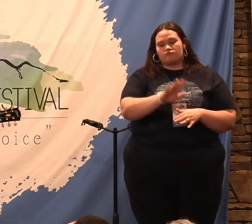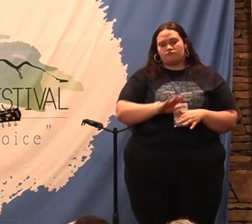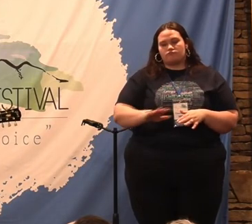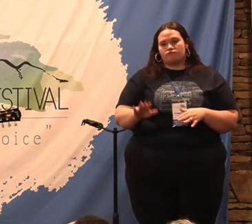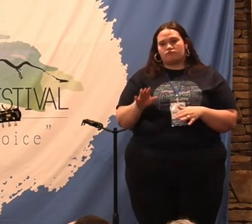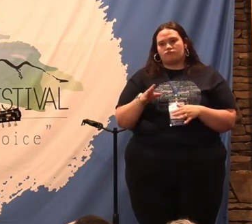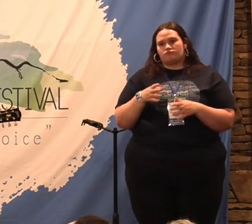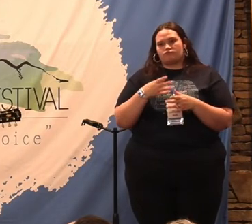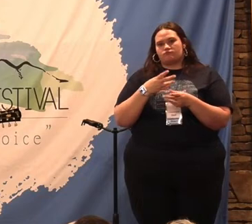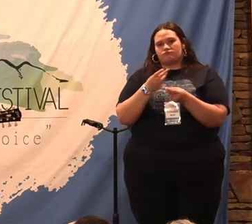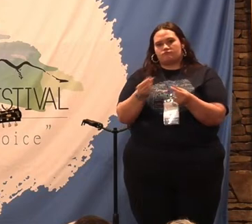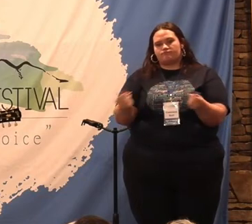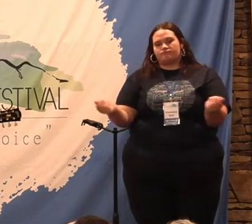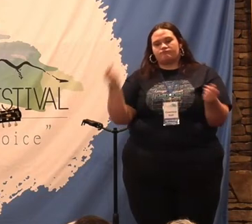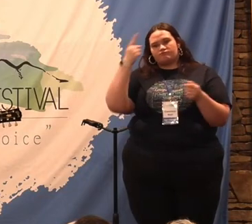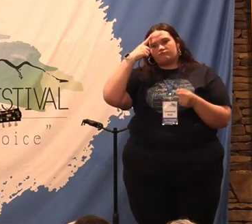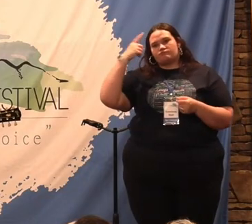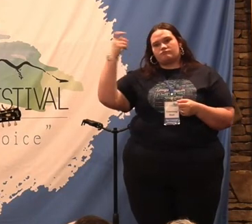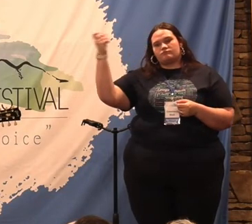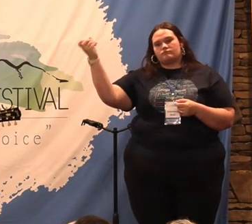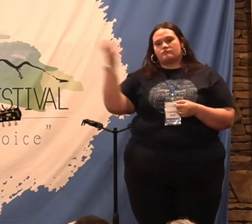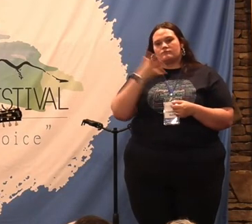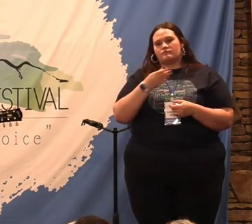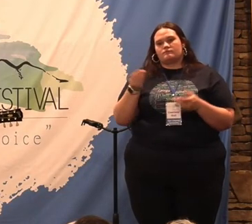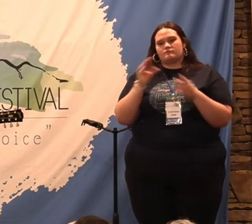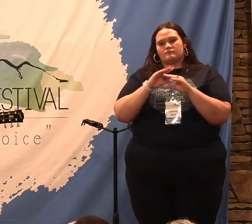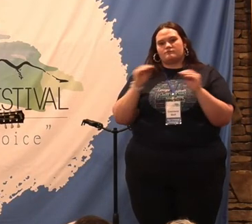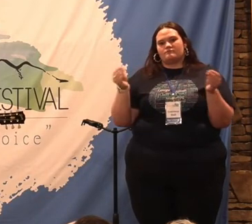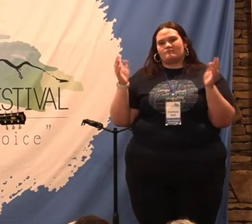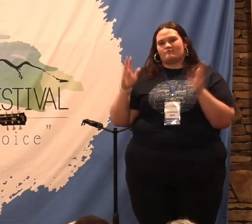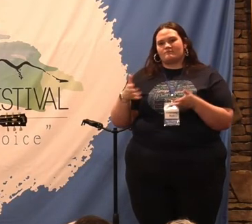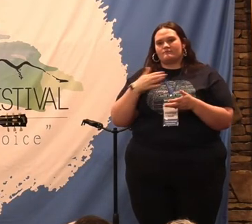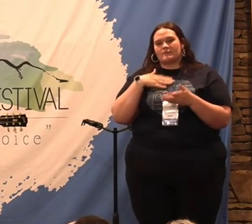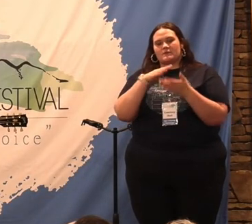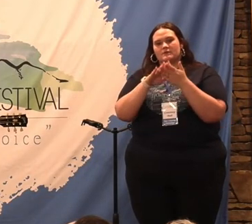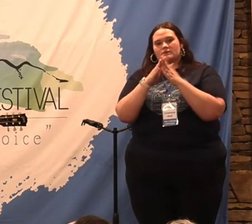Scattered dreams and nothing more in my town.